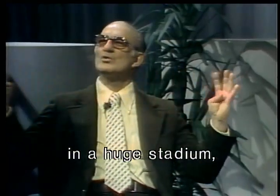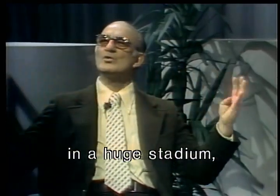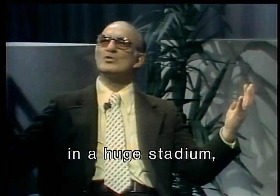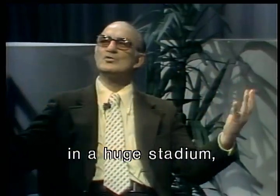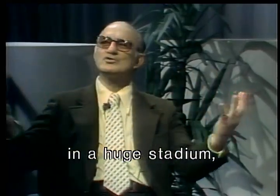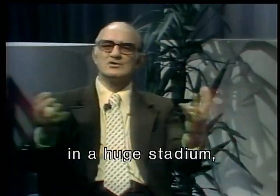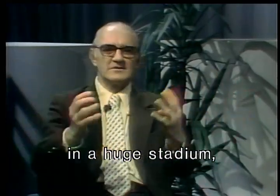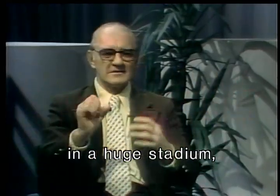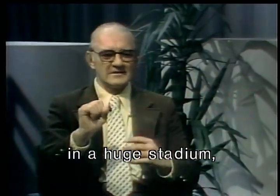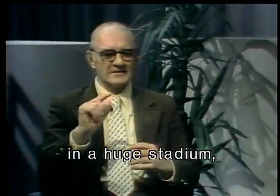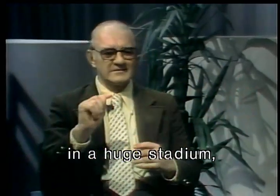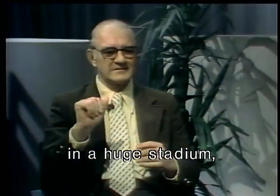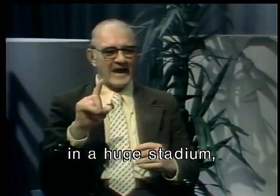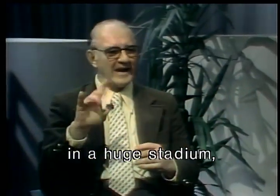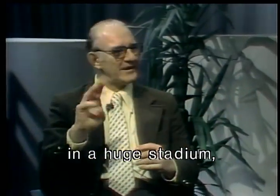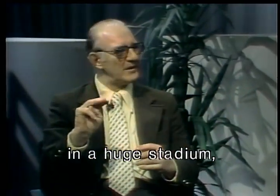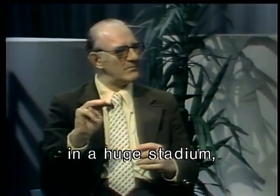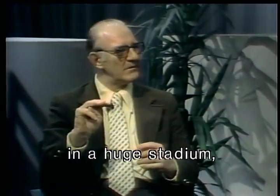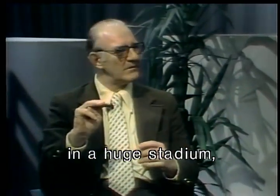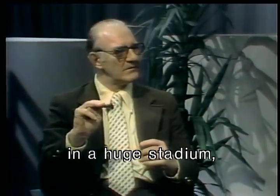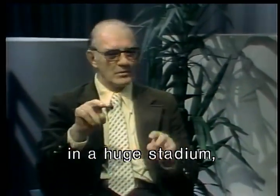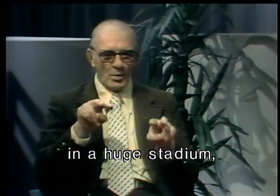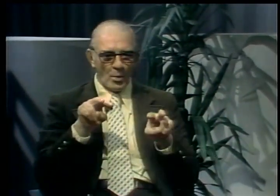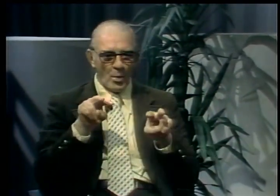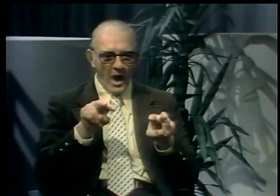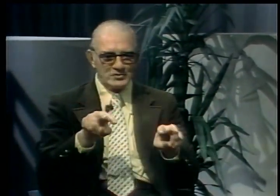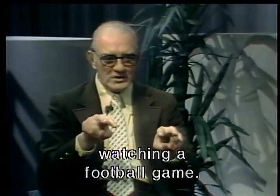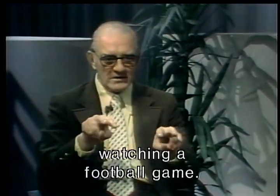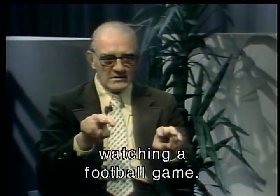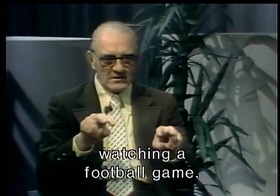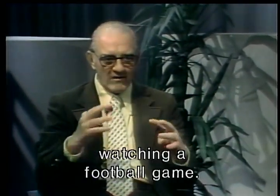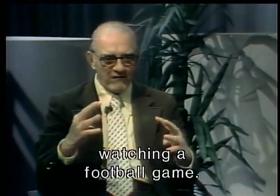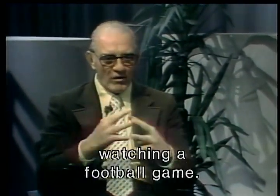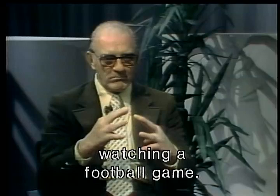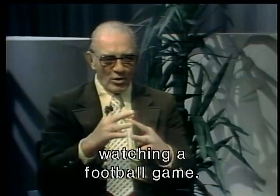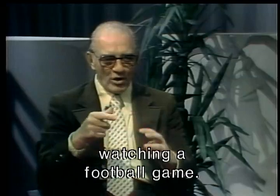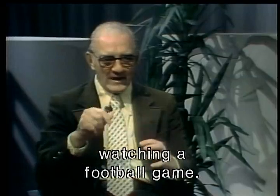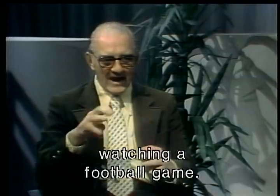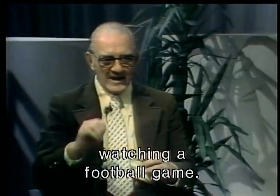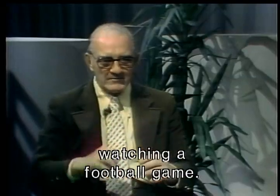huge stadium watching a football game.